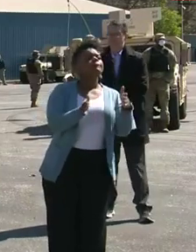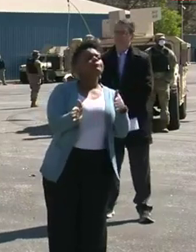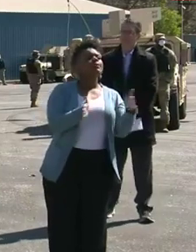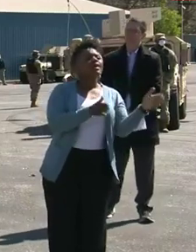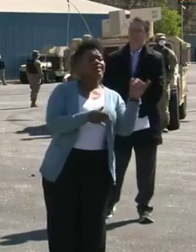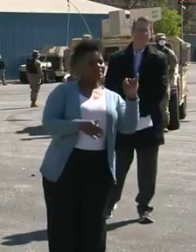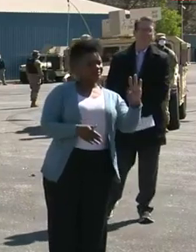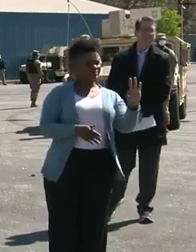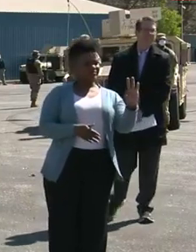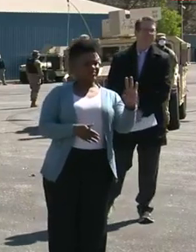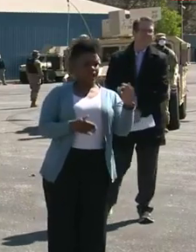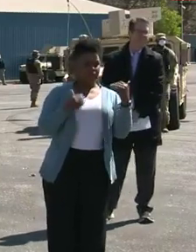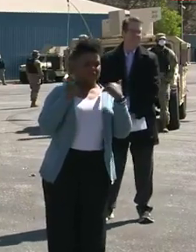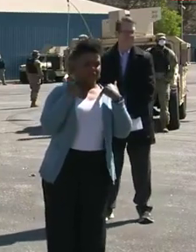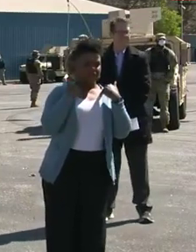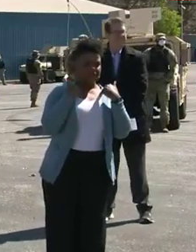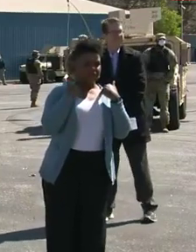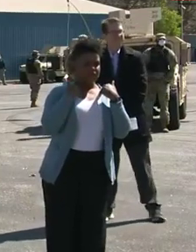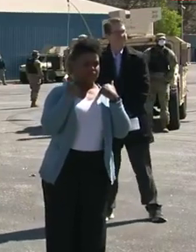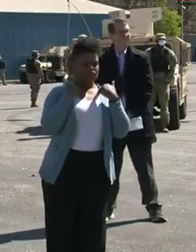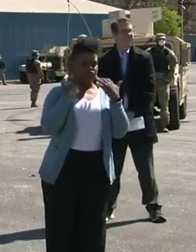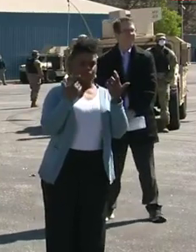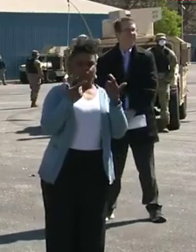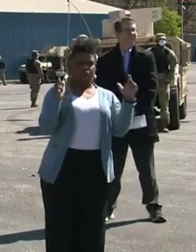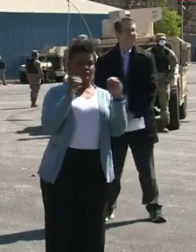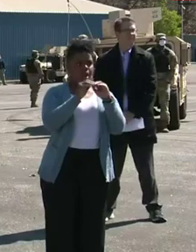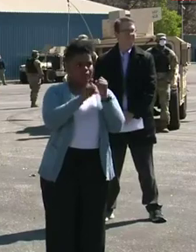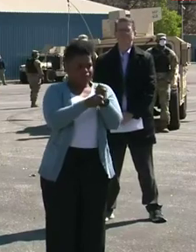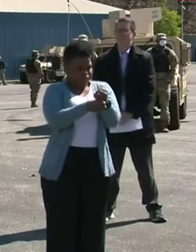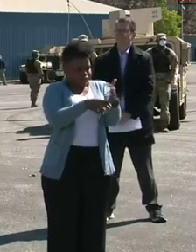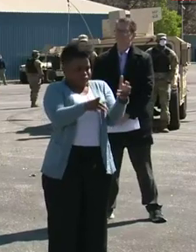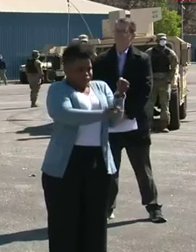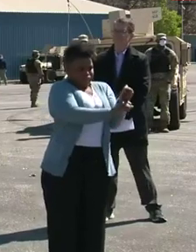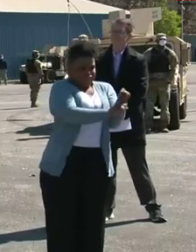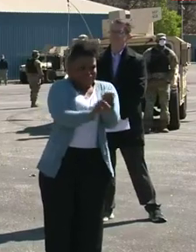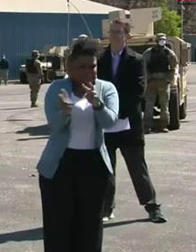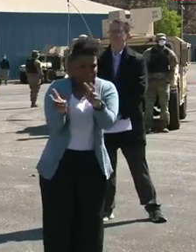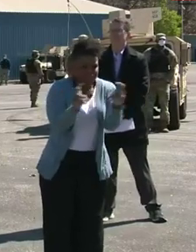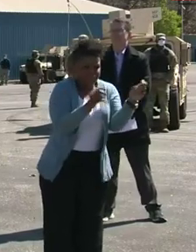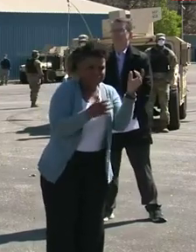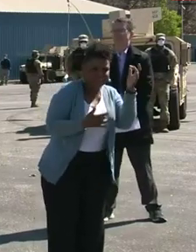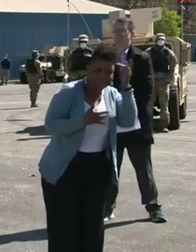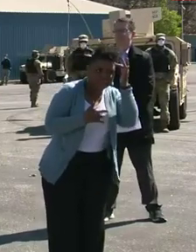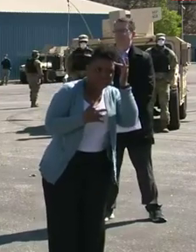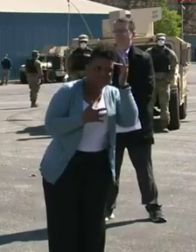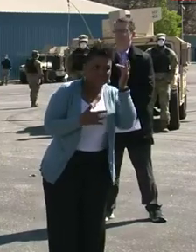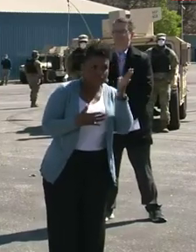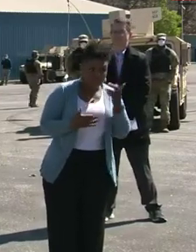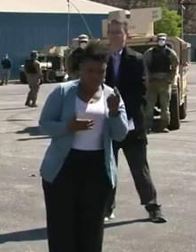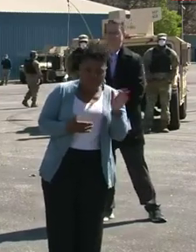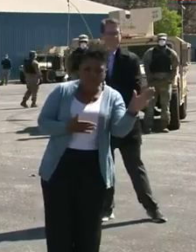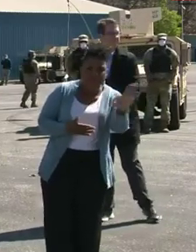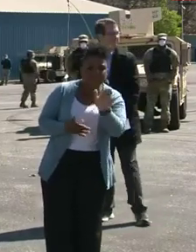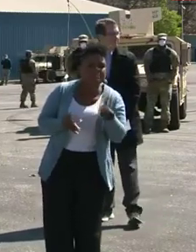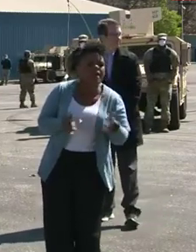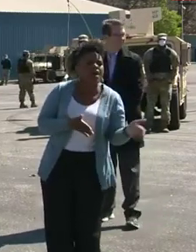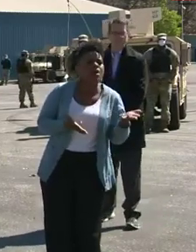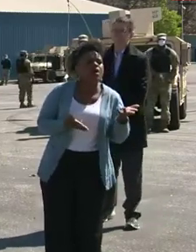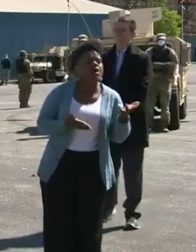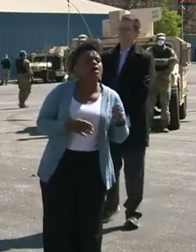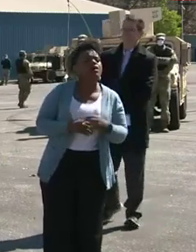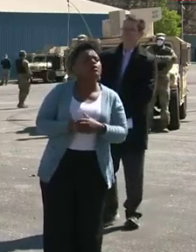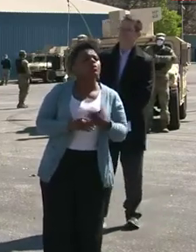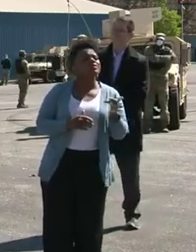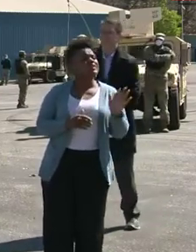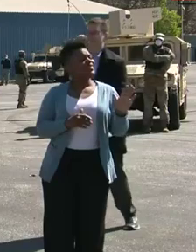go out sick, and what's the breaking point number for those agencies? What their plans are, what their breaking point number is for those